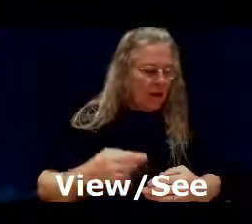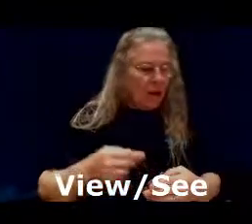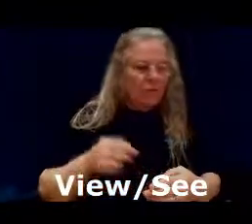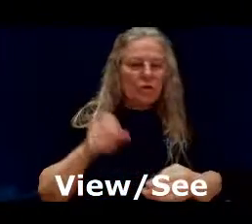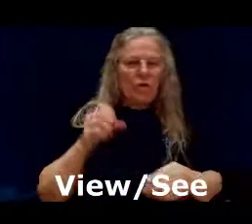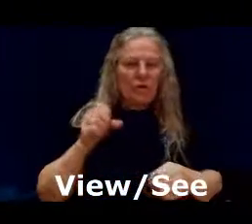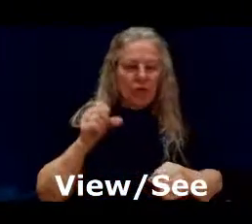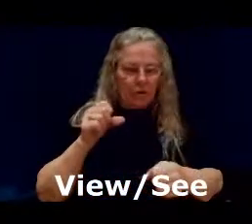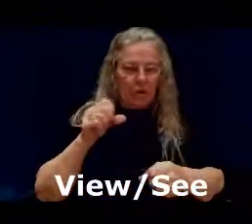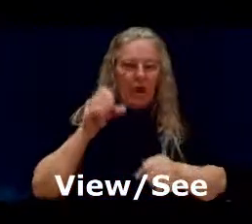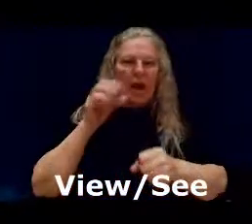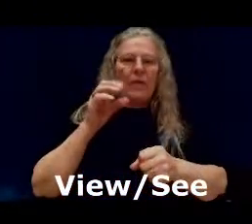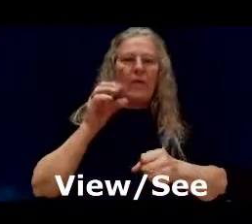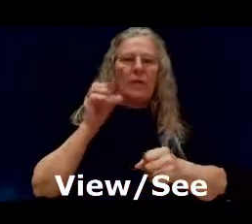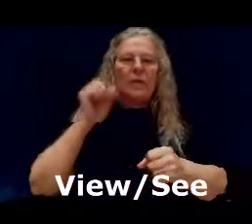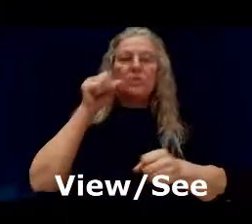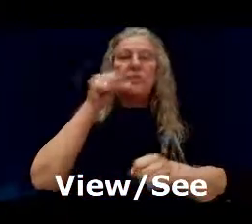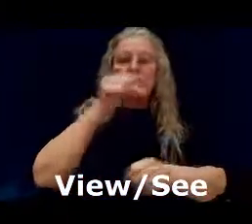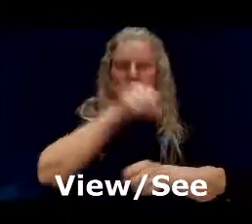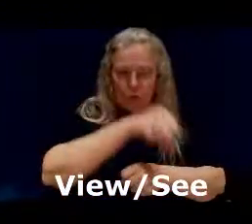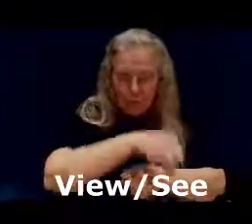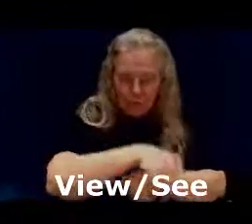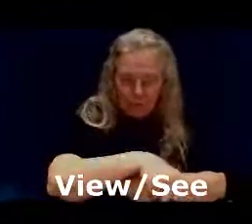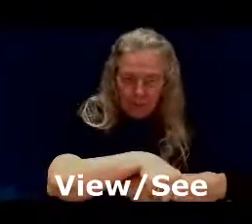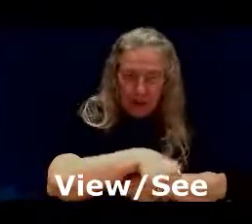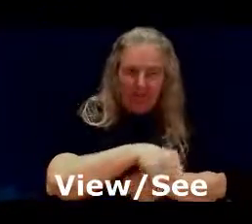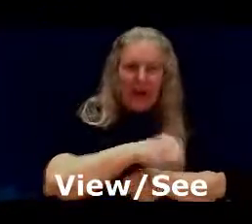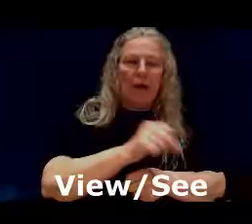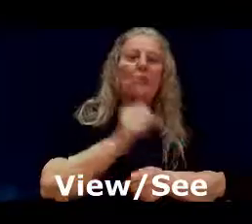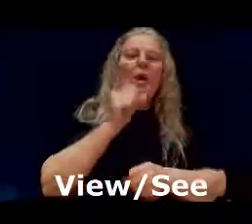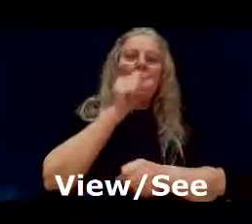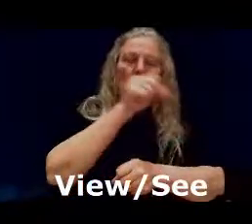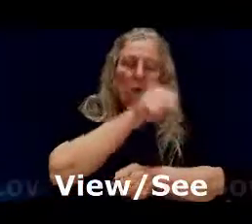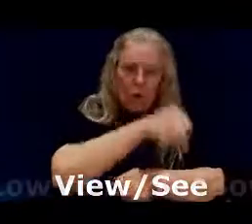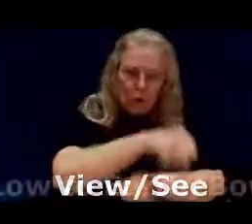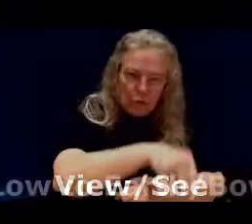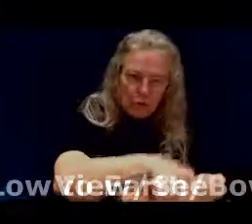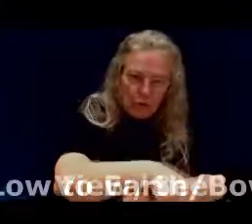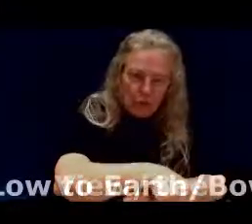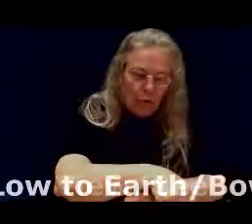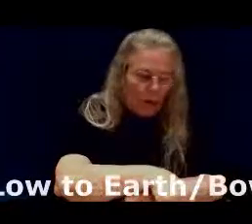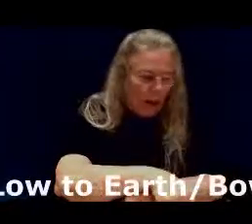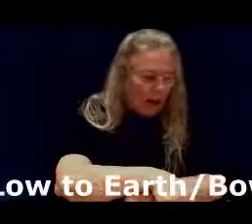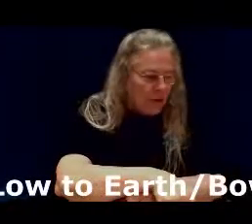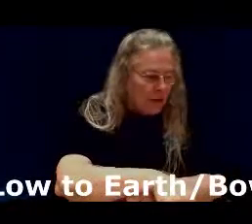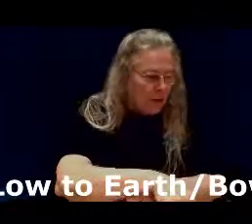low to earth. And that means that you're going to bow down. Low to earth or bow down.